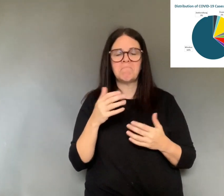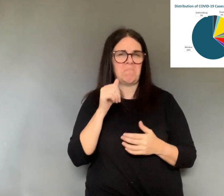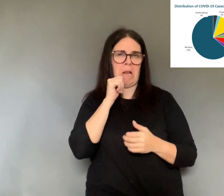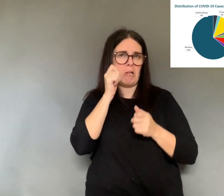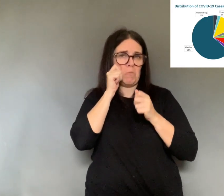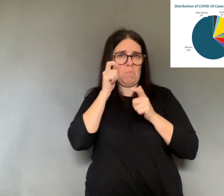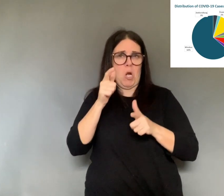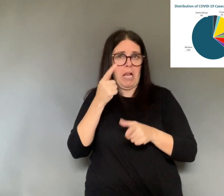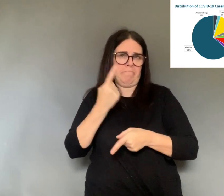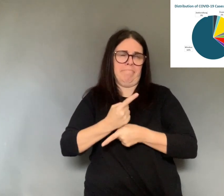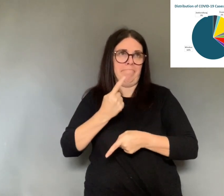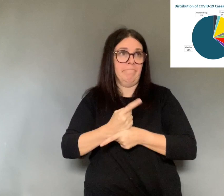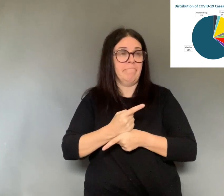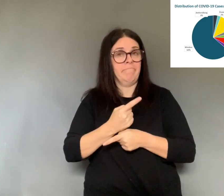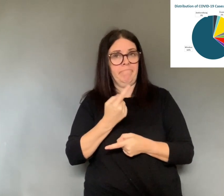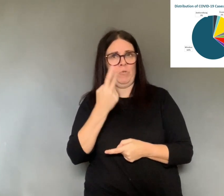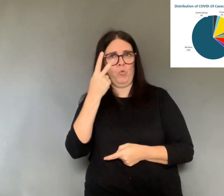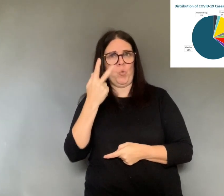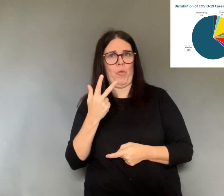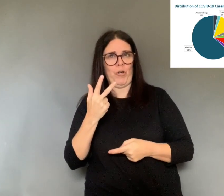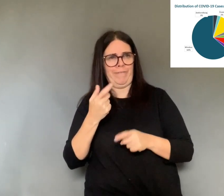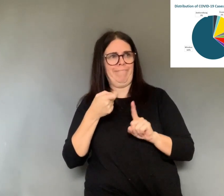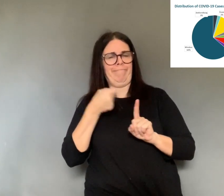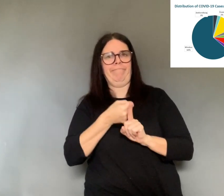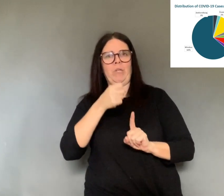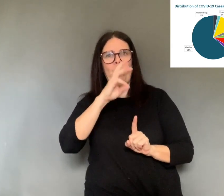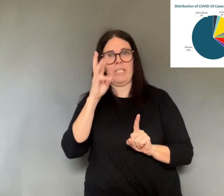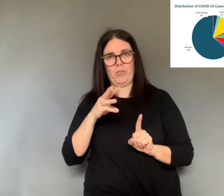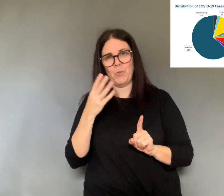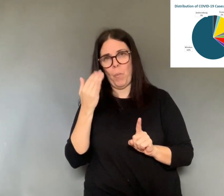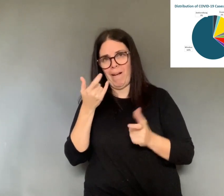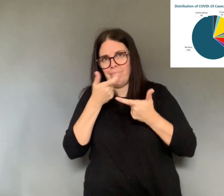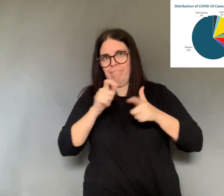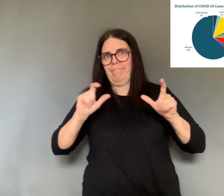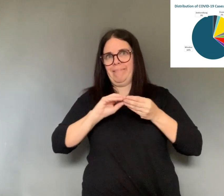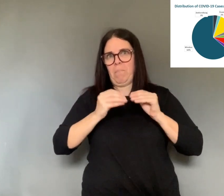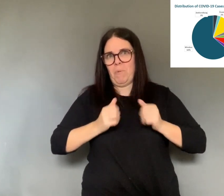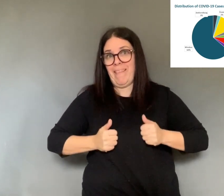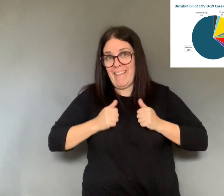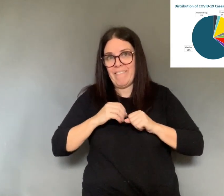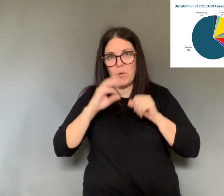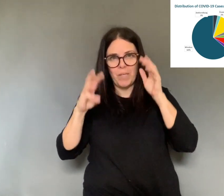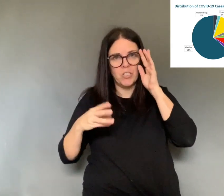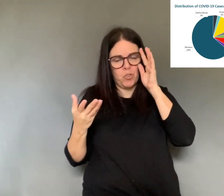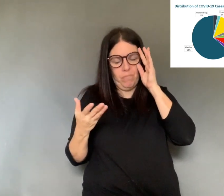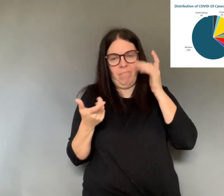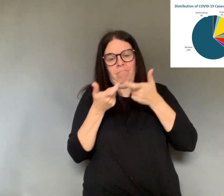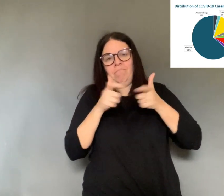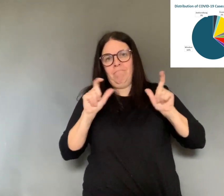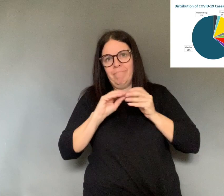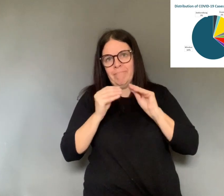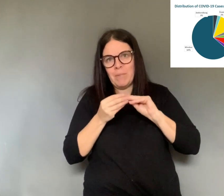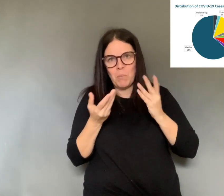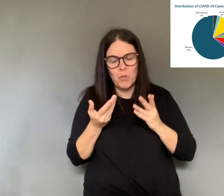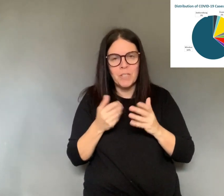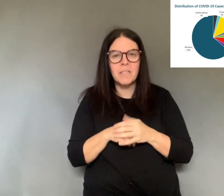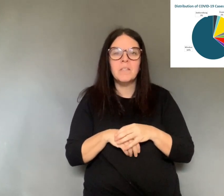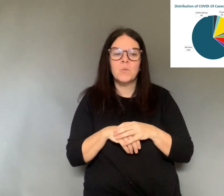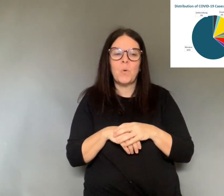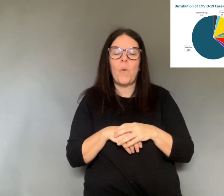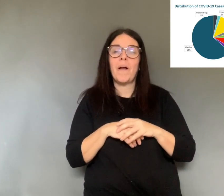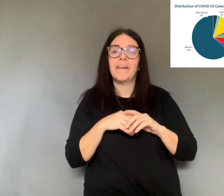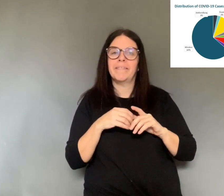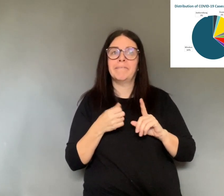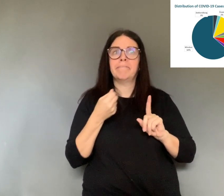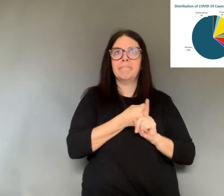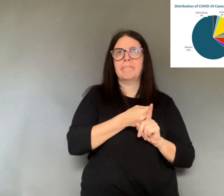cases are in Windsor, and the rest, as we know, a significant number of people live in the city of Windsor. And